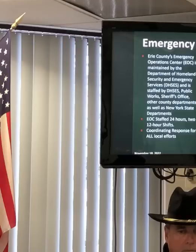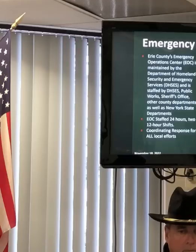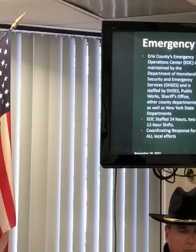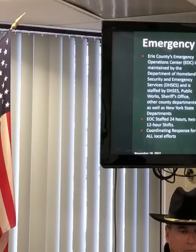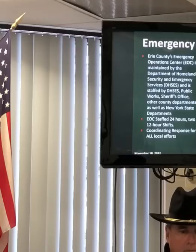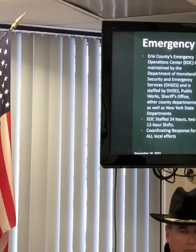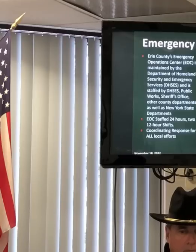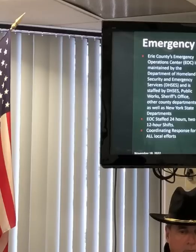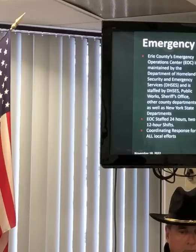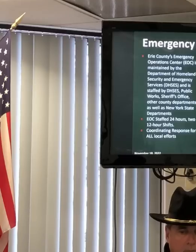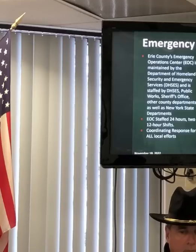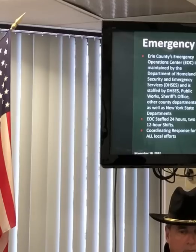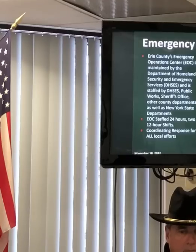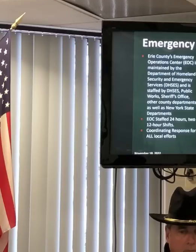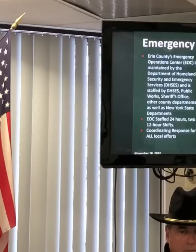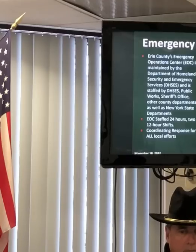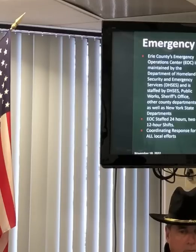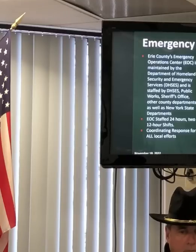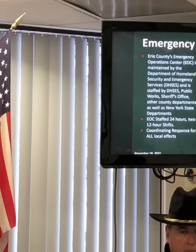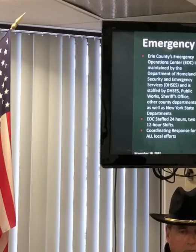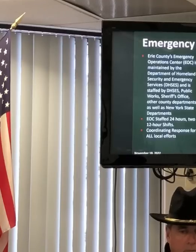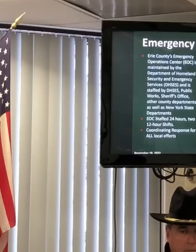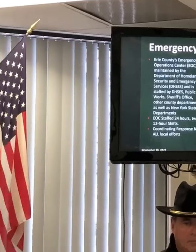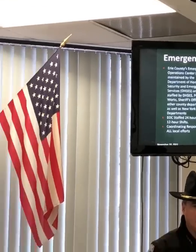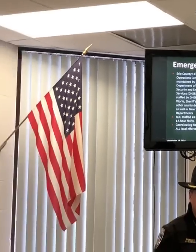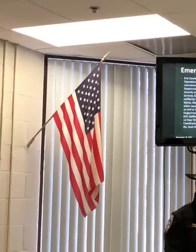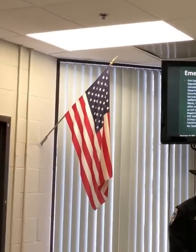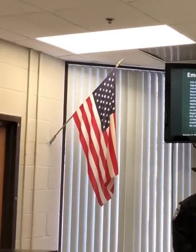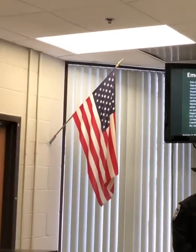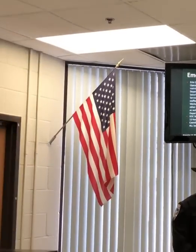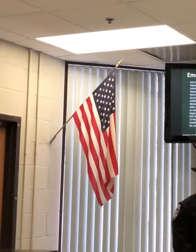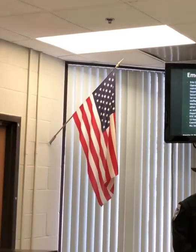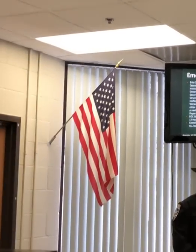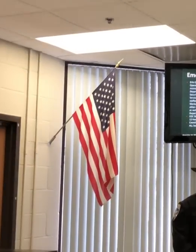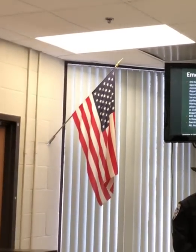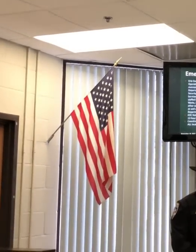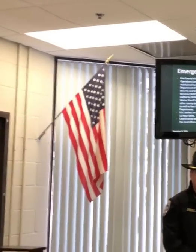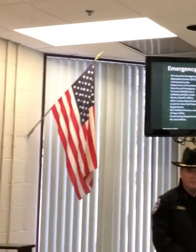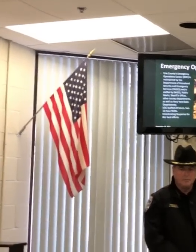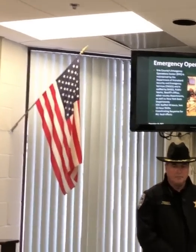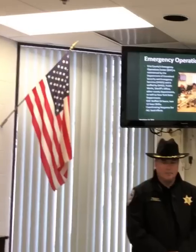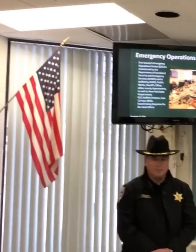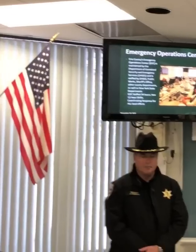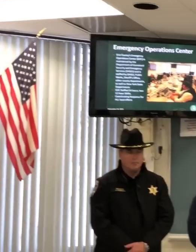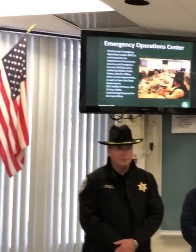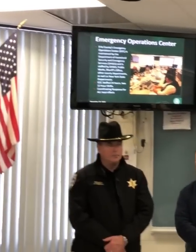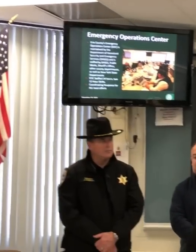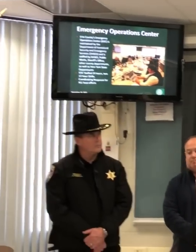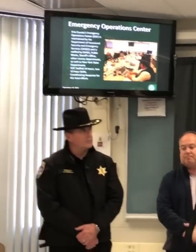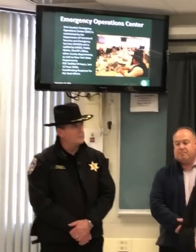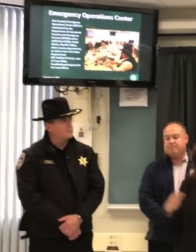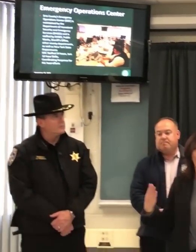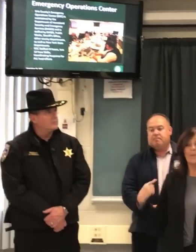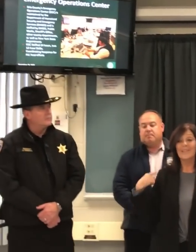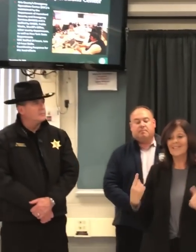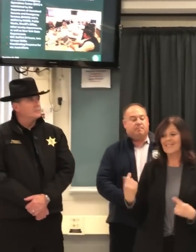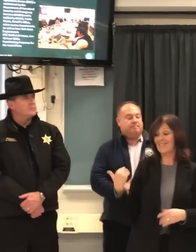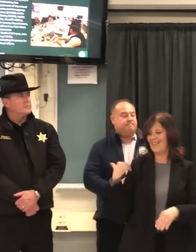That, turn it back over to you, County Executive. Thank you, Commissioner. This is the Emergency Operations Center. It's been open since 7